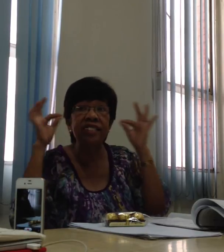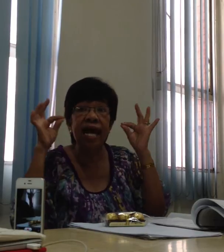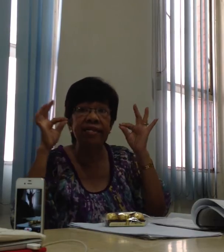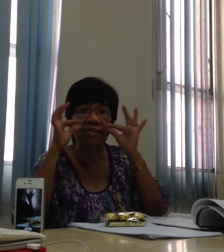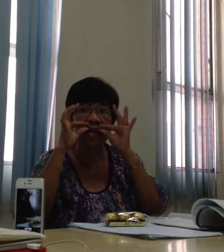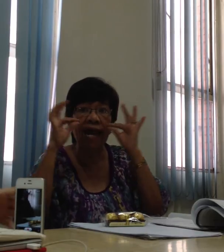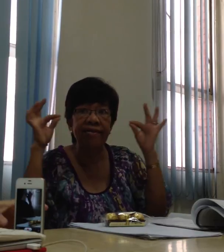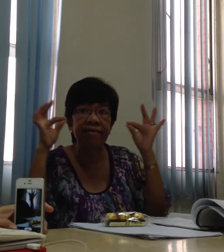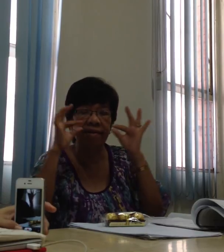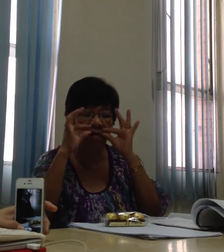cat.